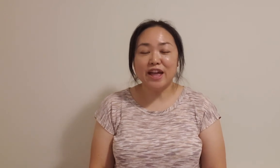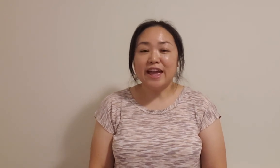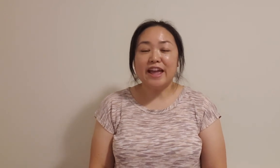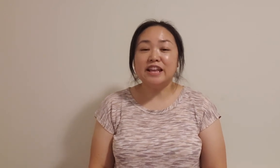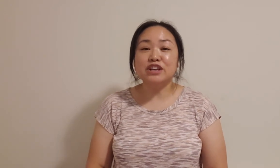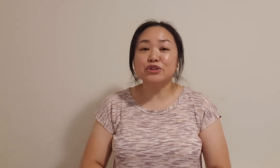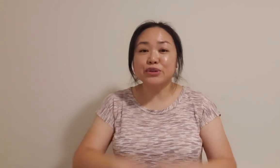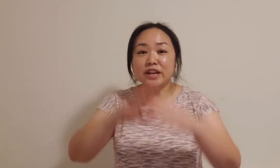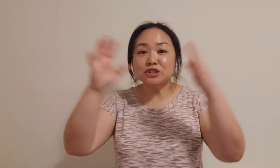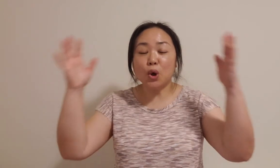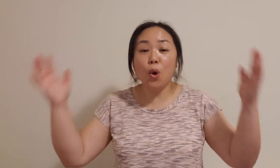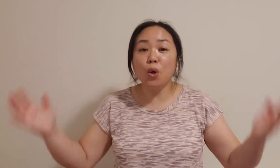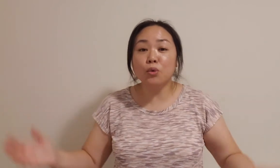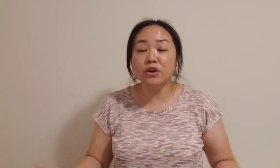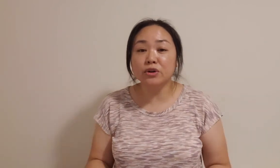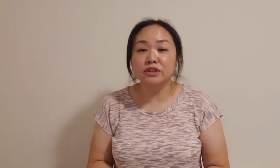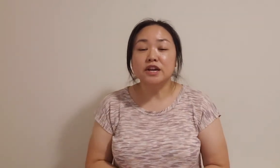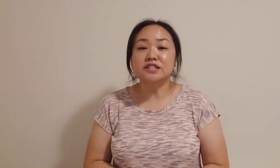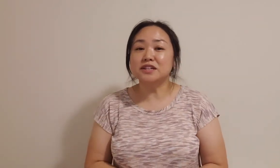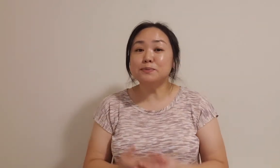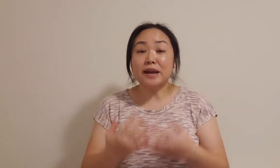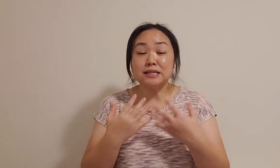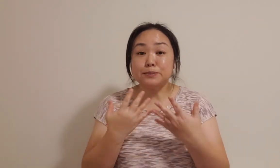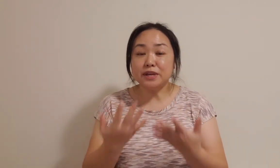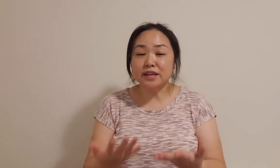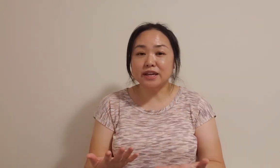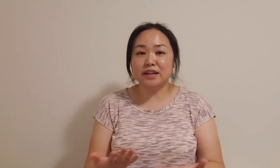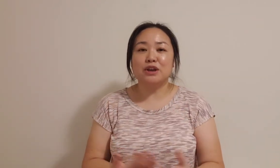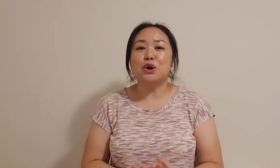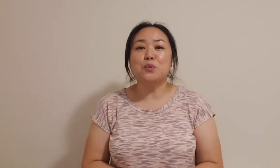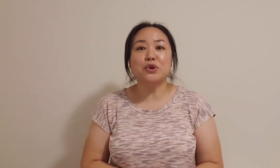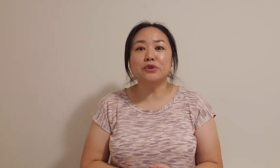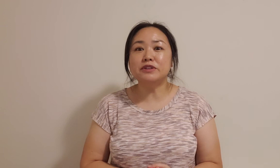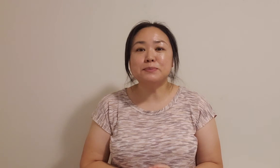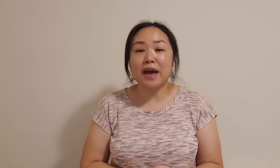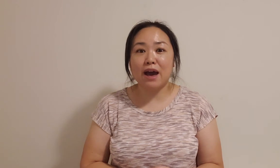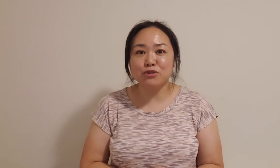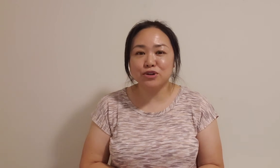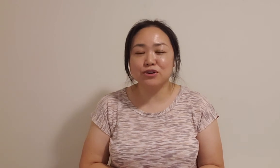And he created the whole world just by speaking word of his power.